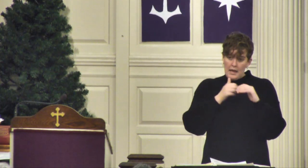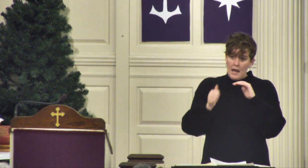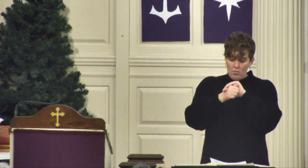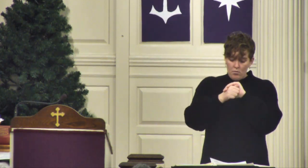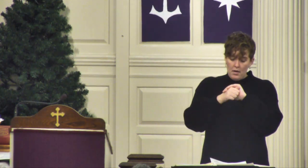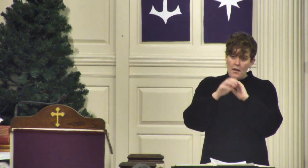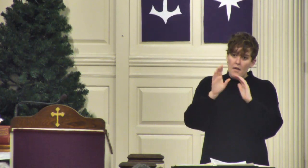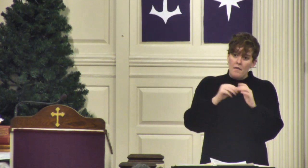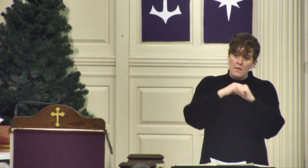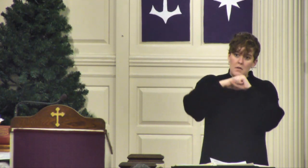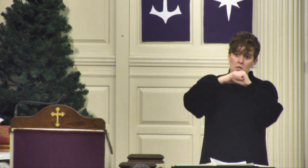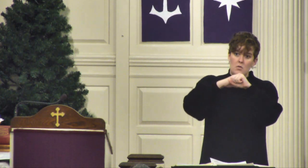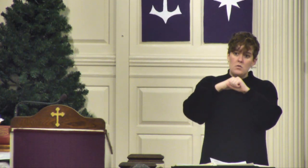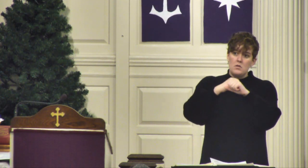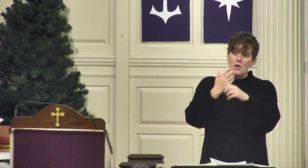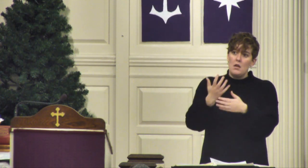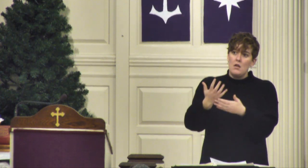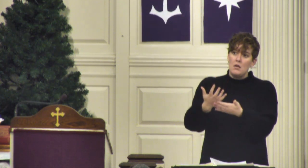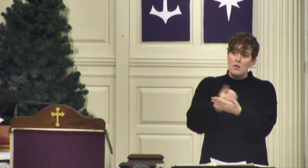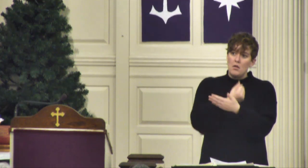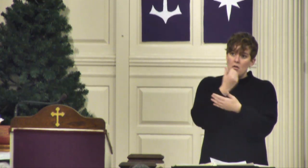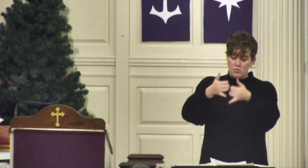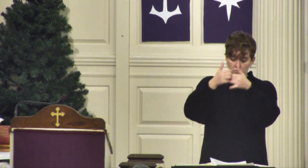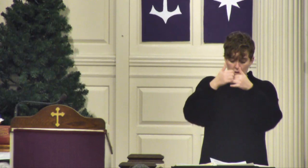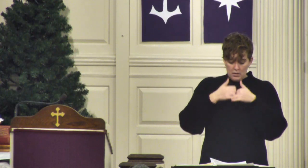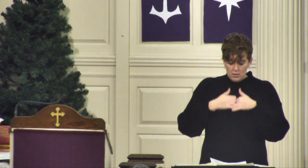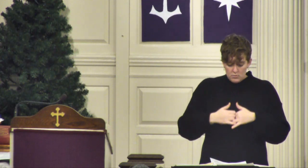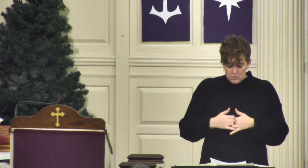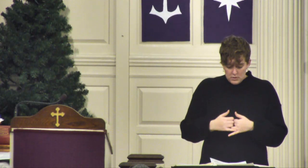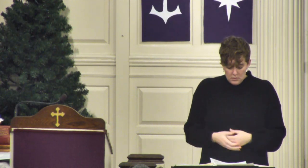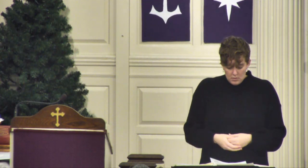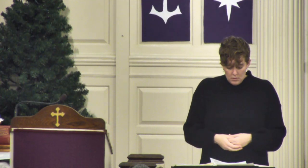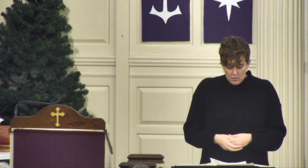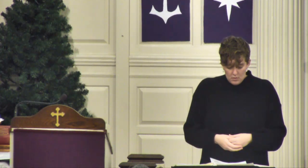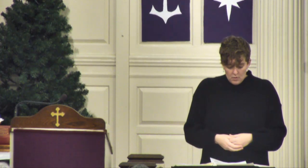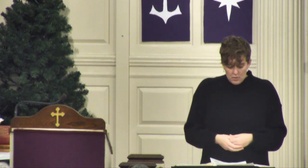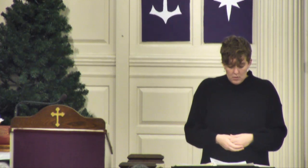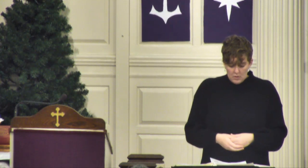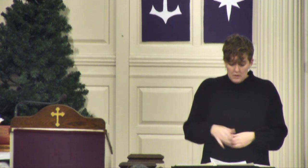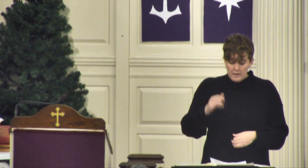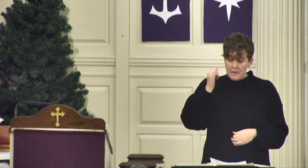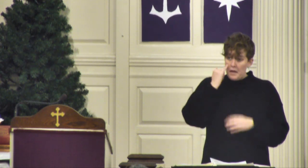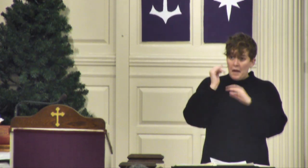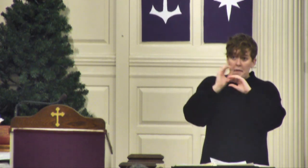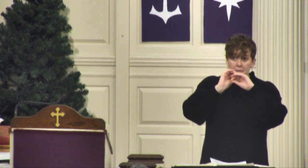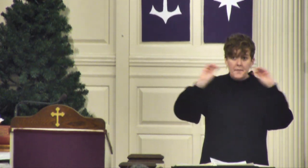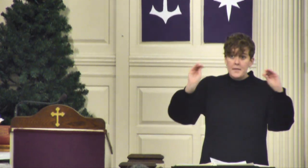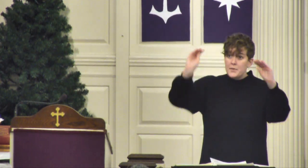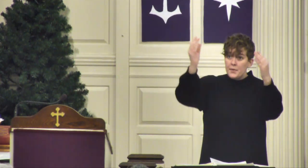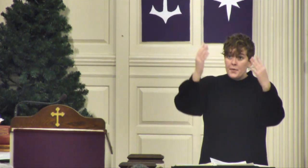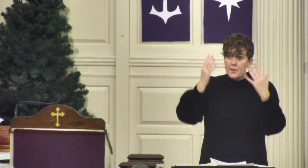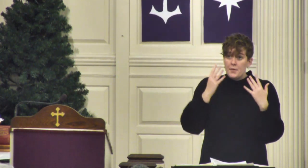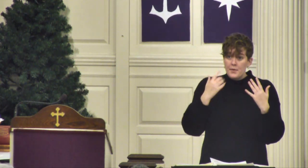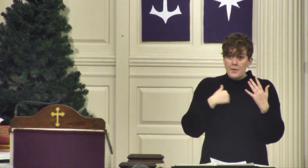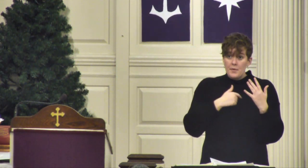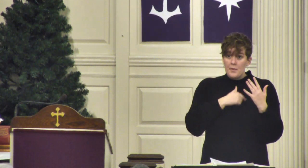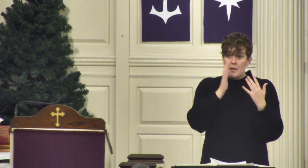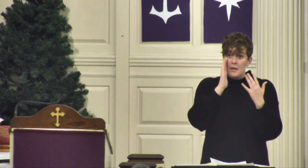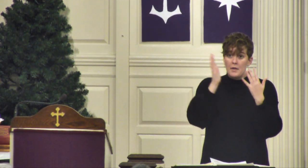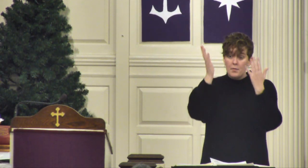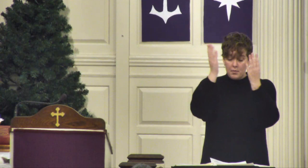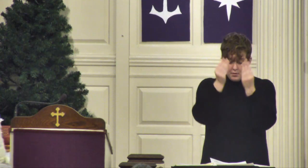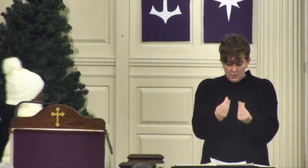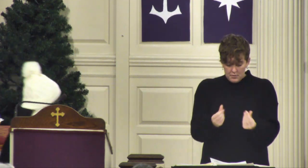our refuge and our great reward. Without thy grace